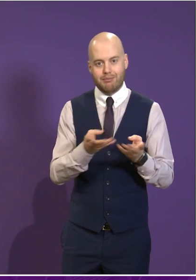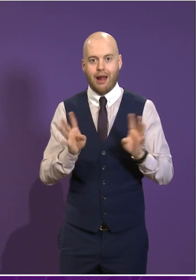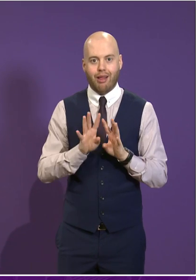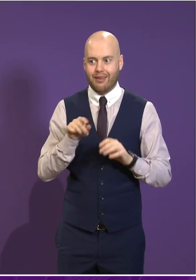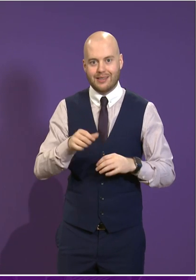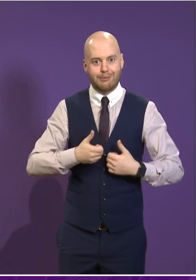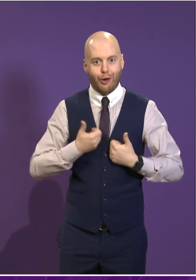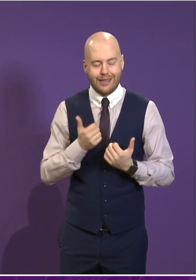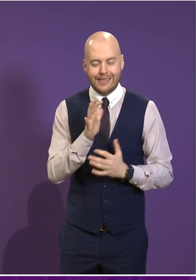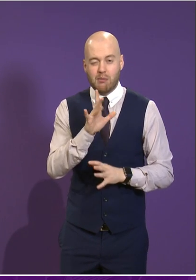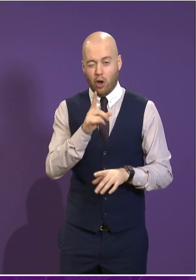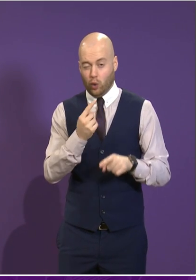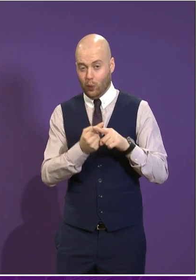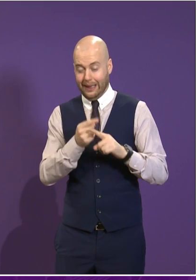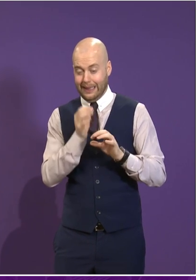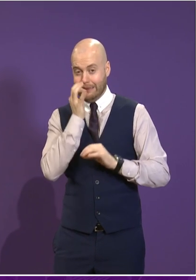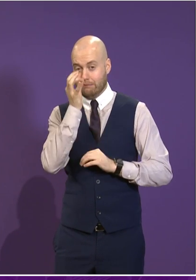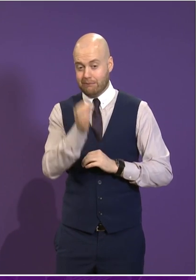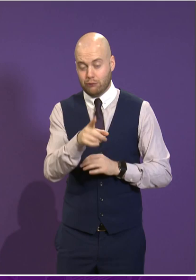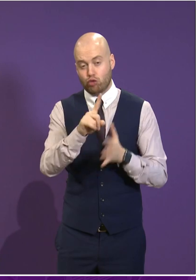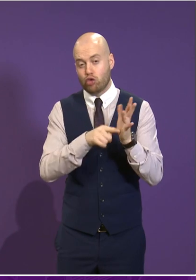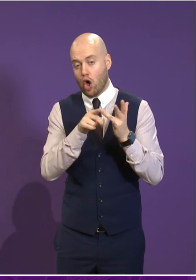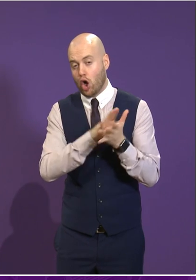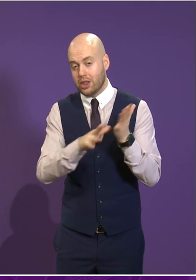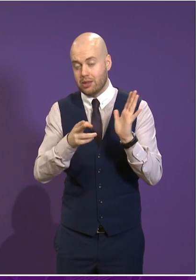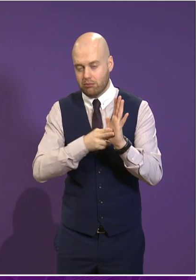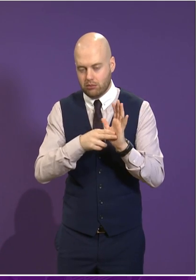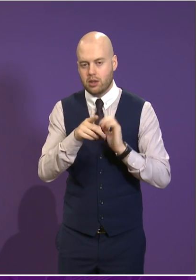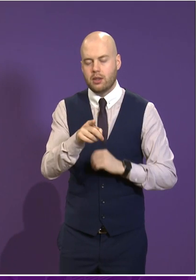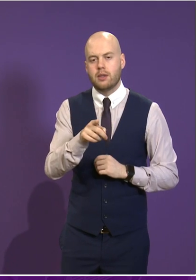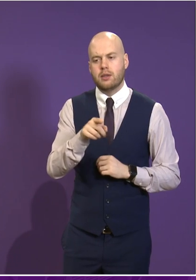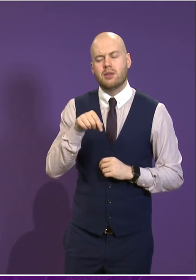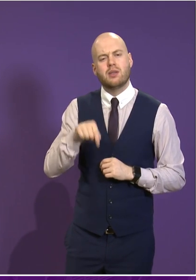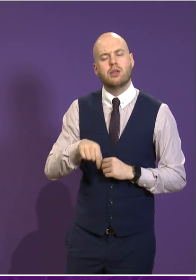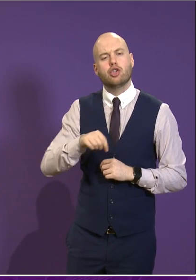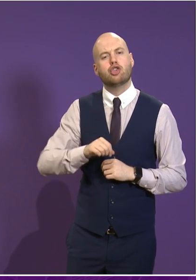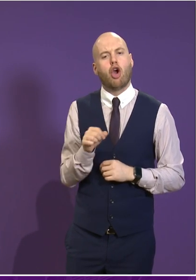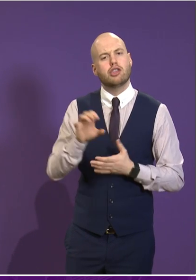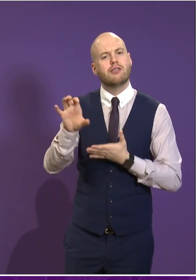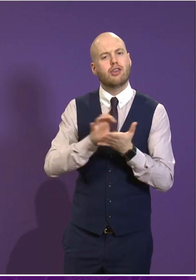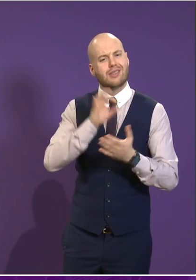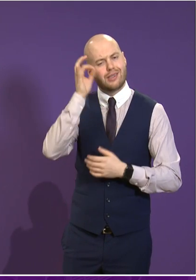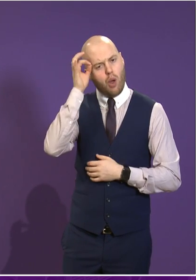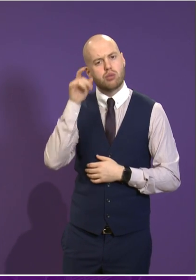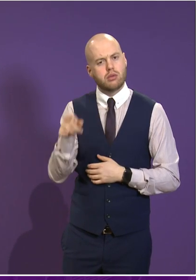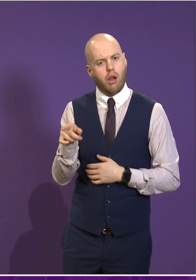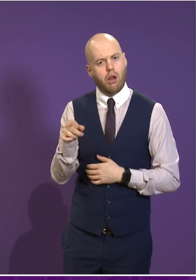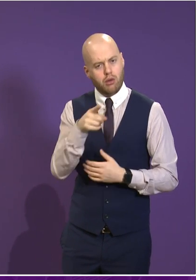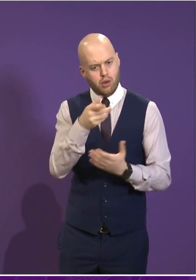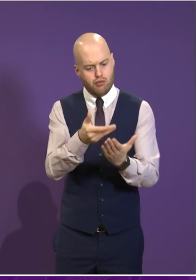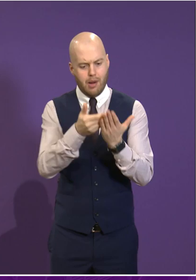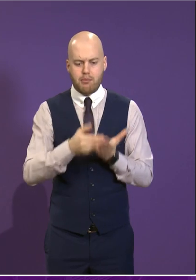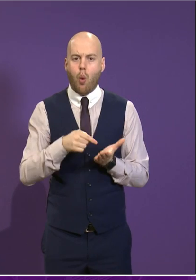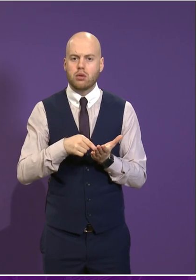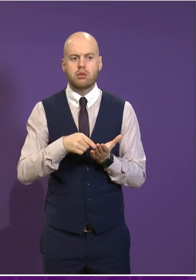that the Scottish Funding Council reports on destinations of university graduates. No, you don't. We